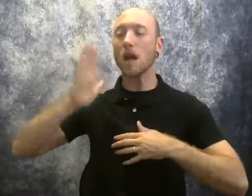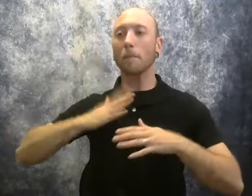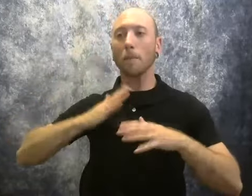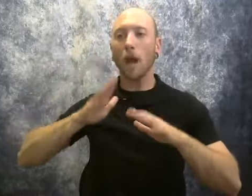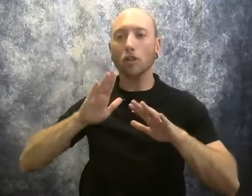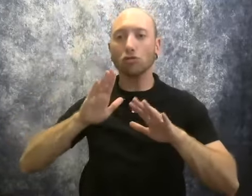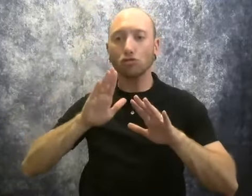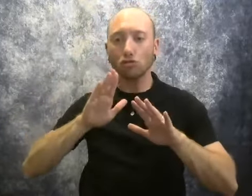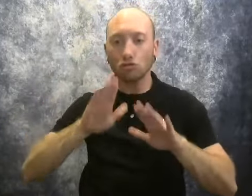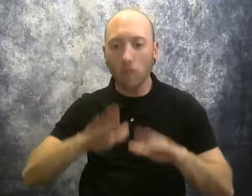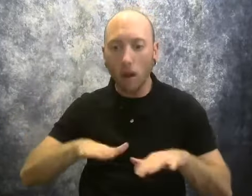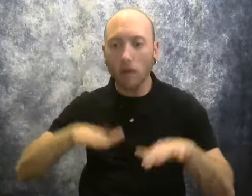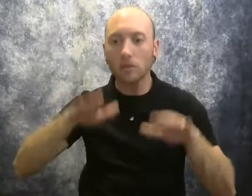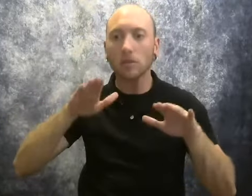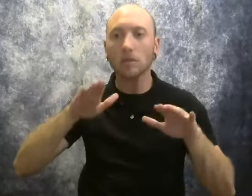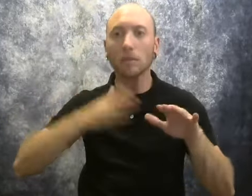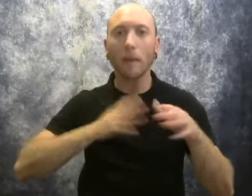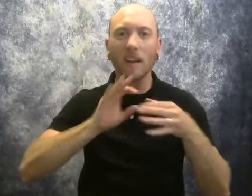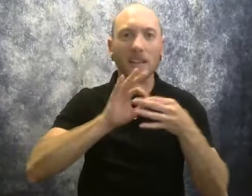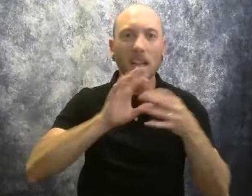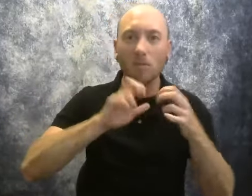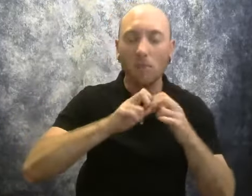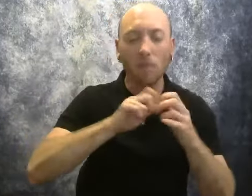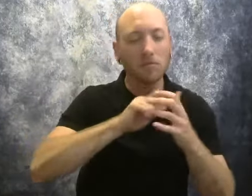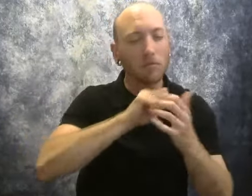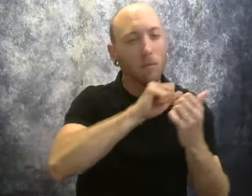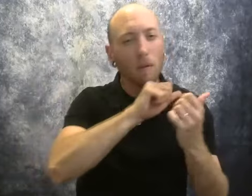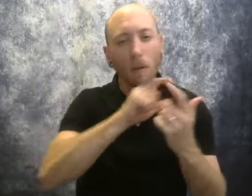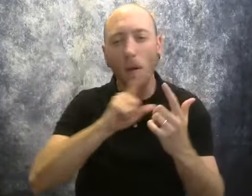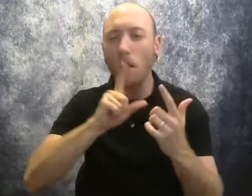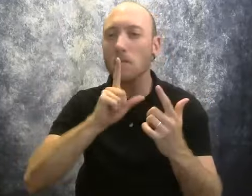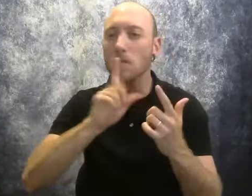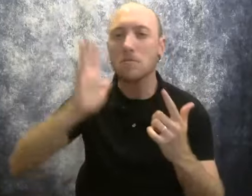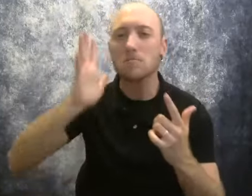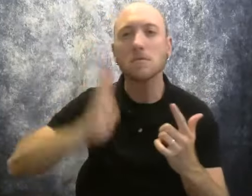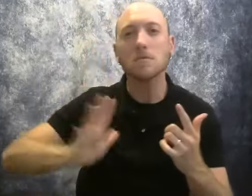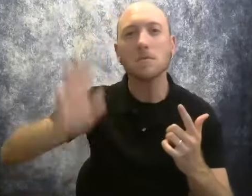and that sense of loss or abandonment or attachment, words like that.